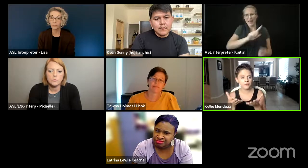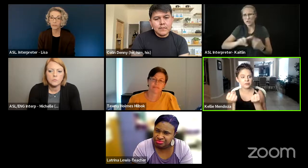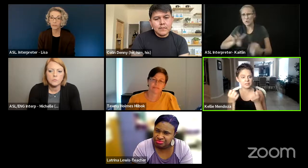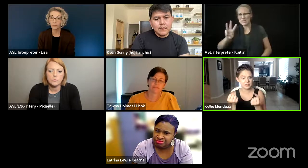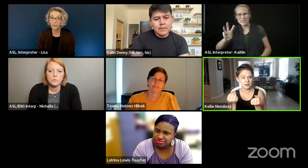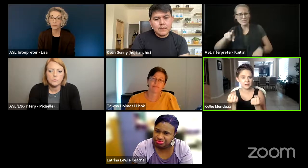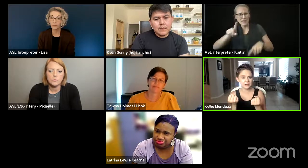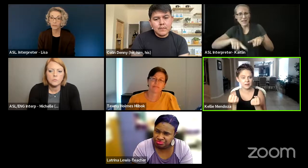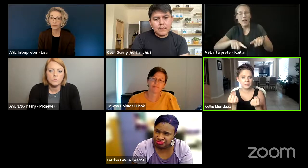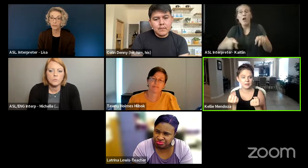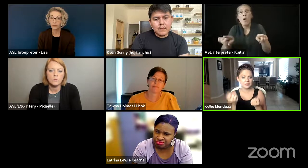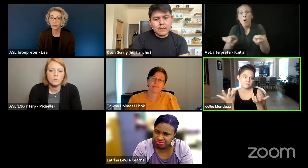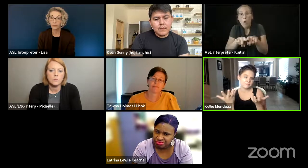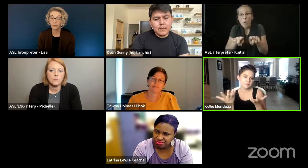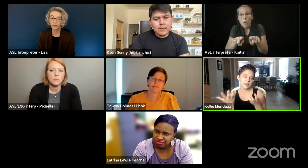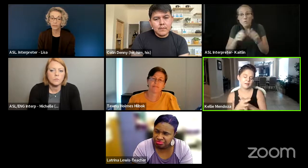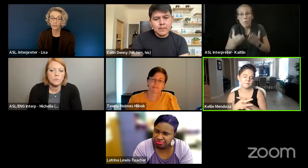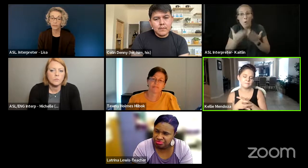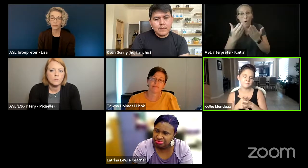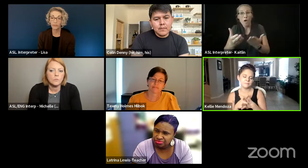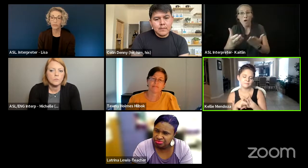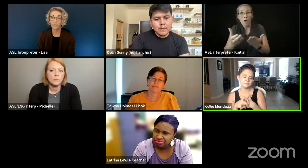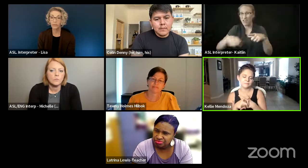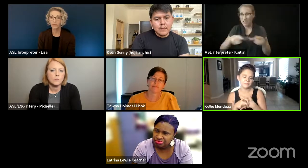also offer sign.